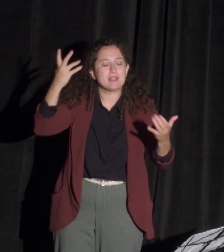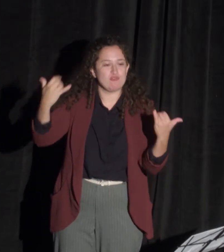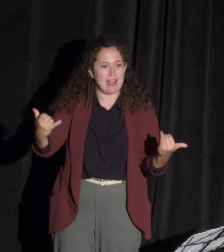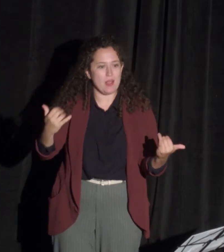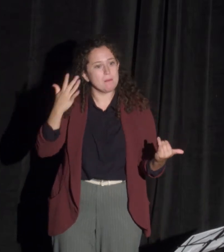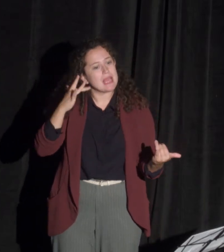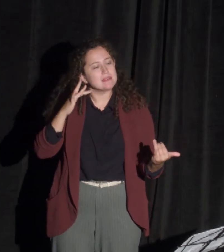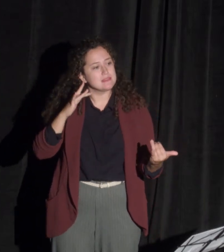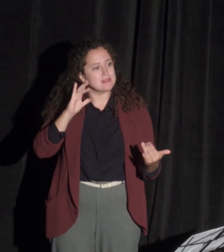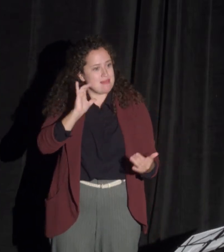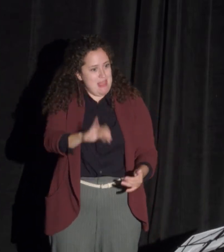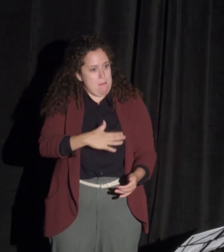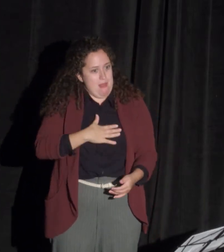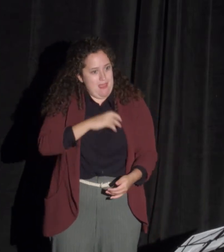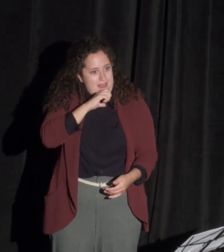short fiction, and it's been